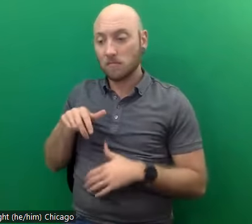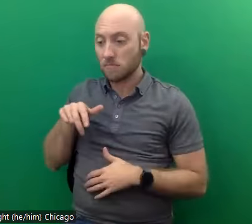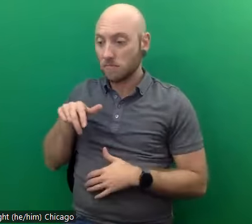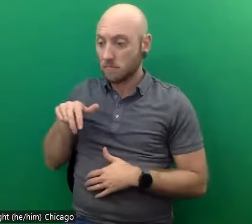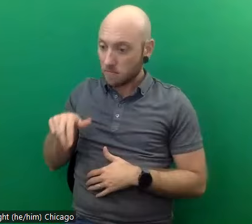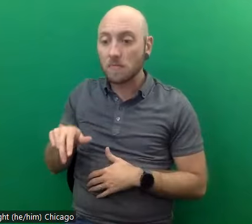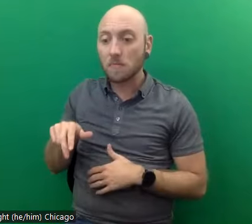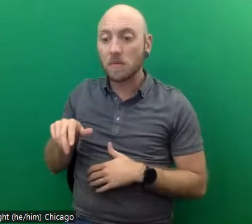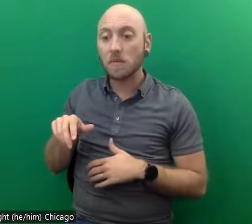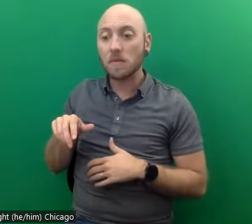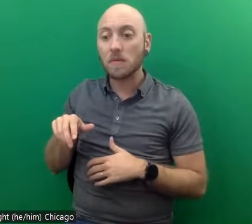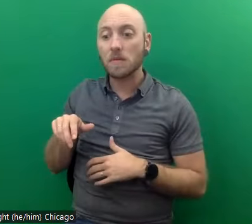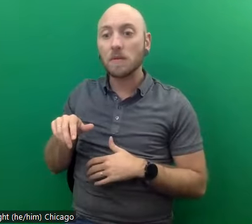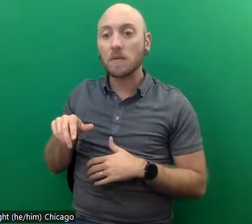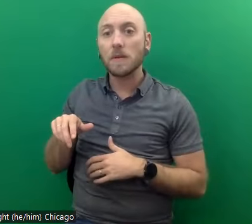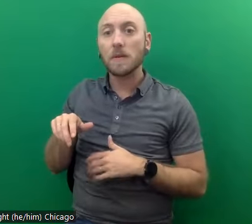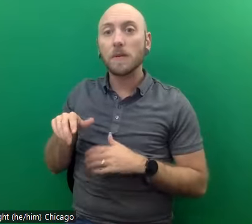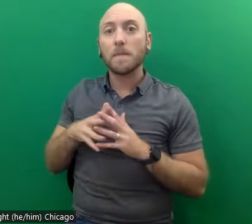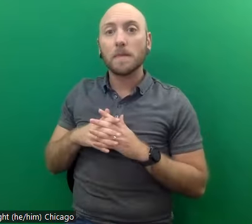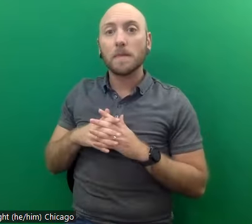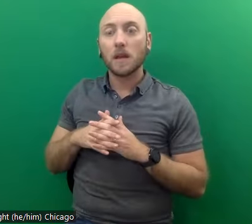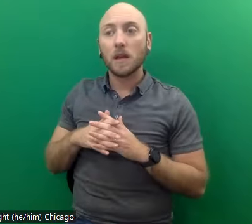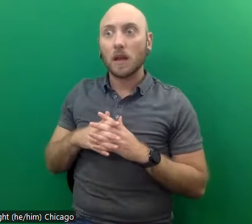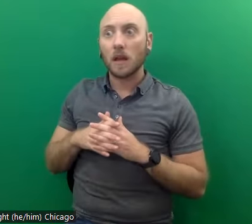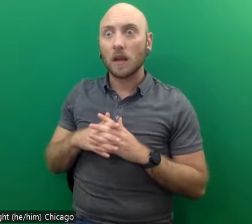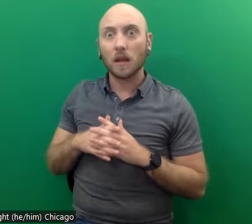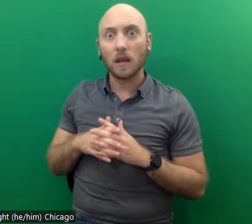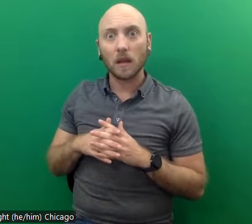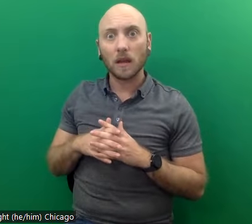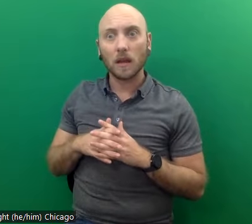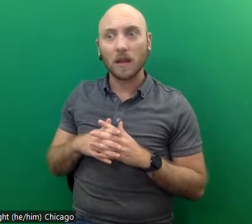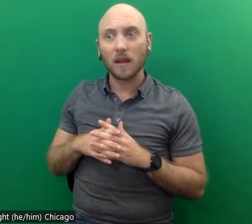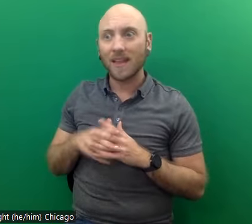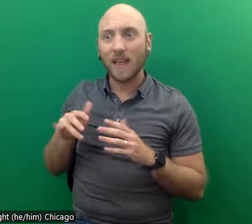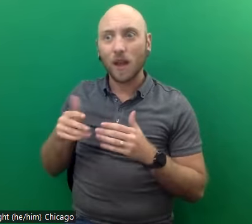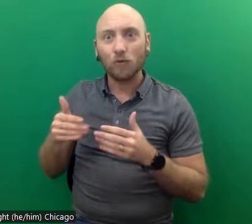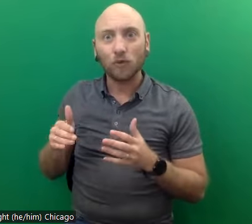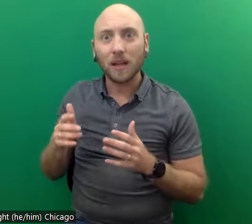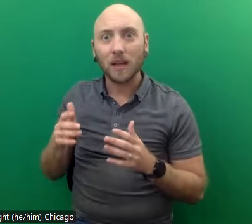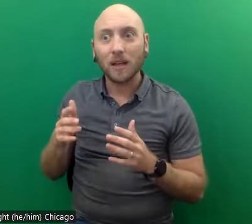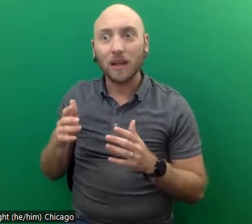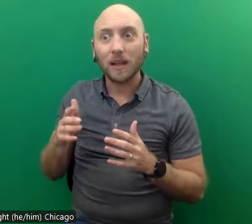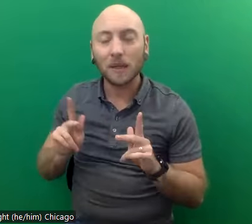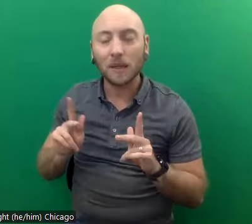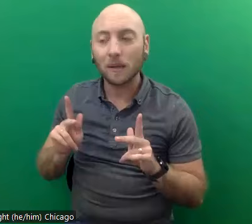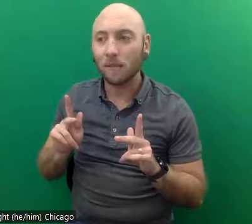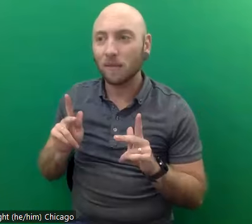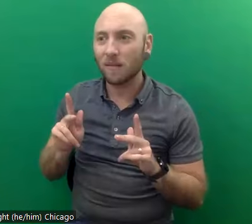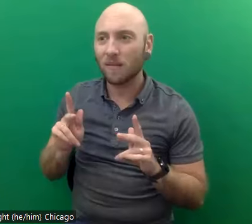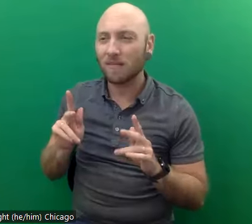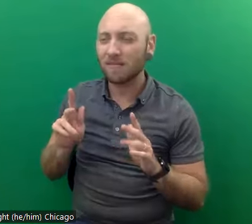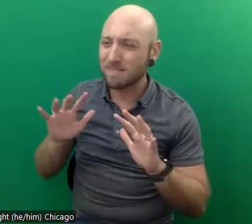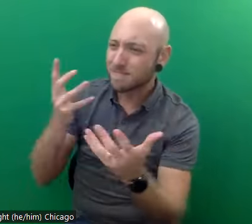And I had never seen so many young people laughing and smiling and having a good time. in my entire